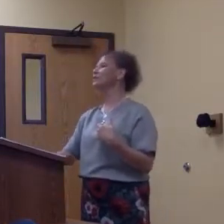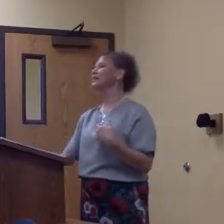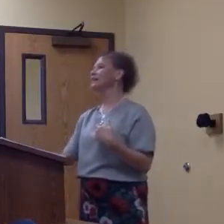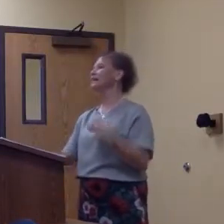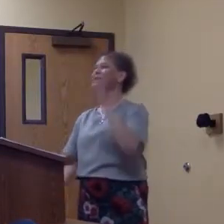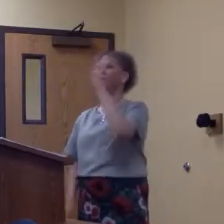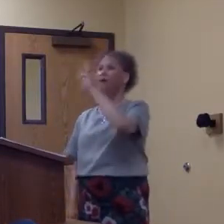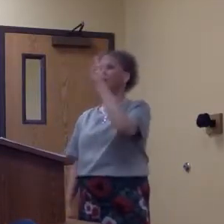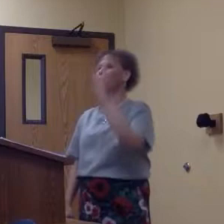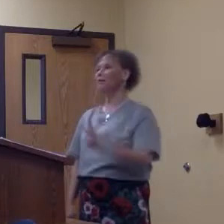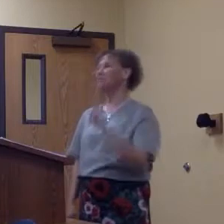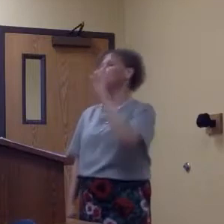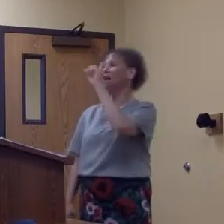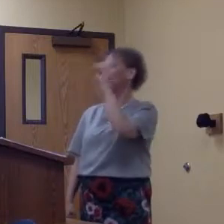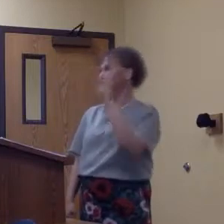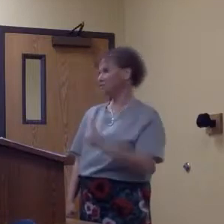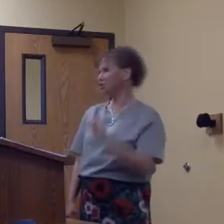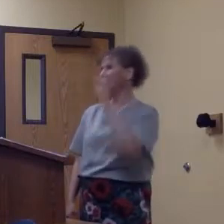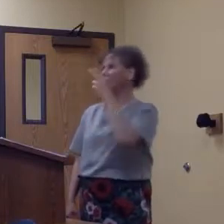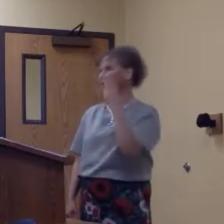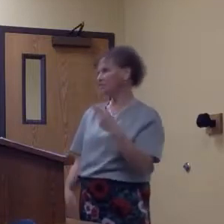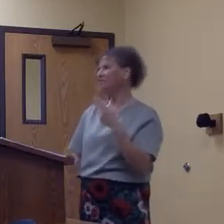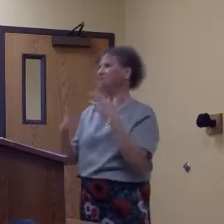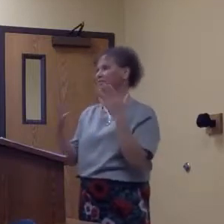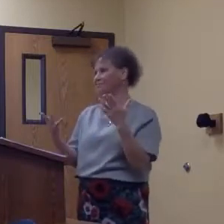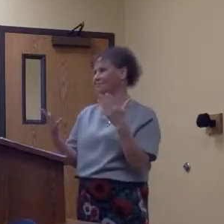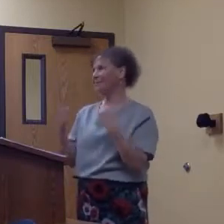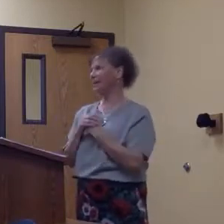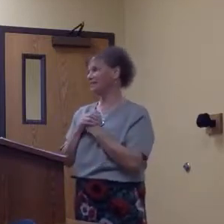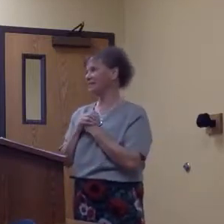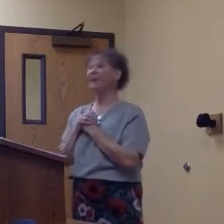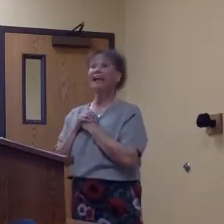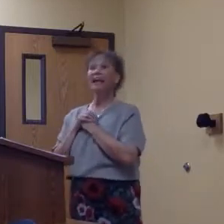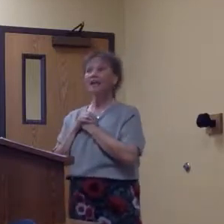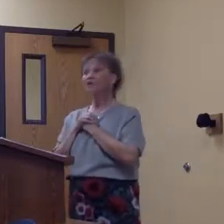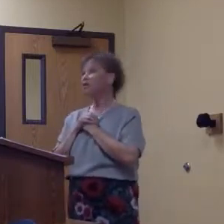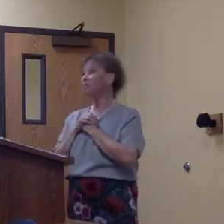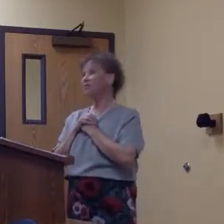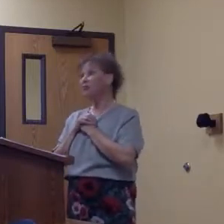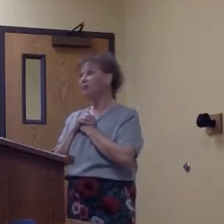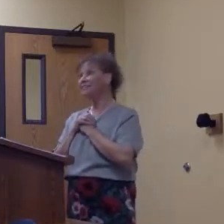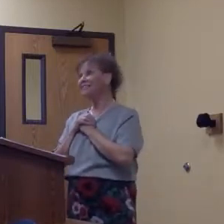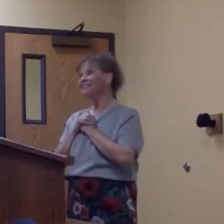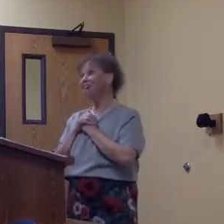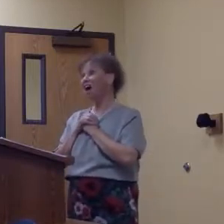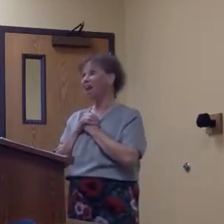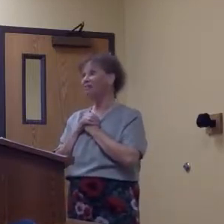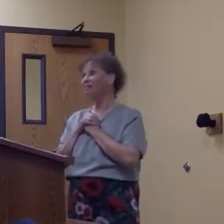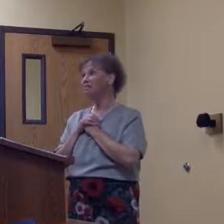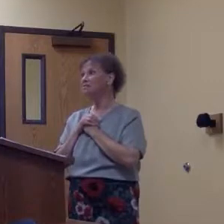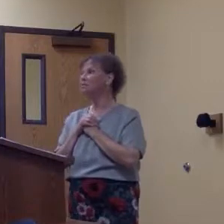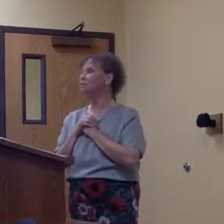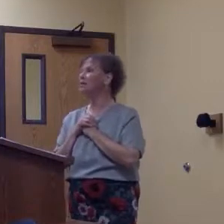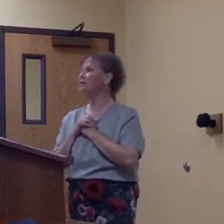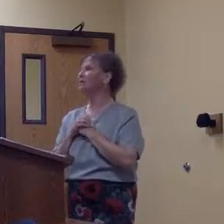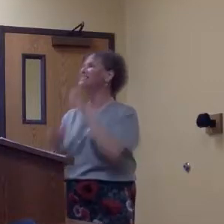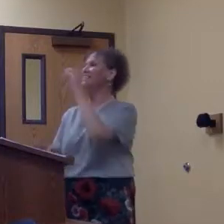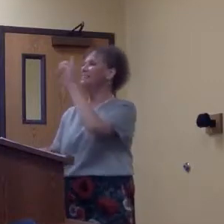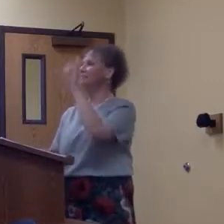need here are Wichita, Derby, Hutchinson, that kind of stuff. If you don't know the city sign, what with a D?